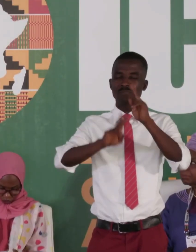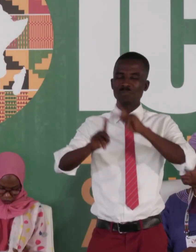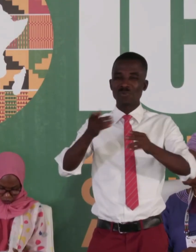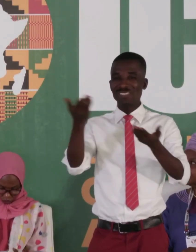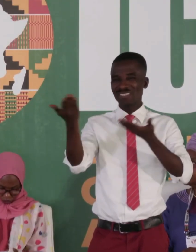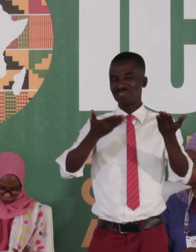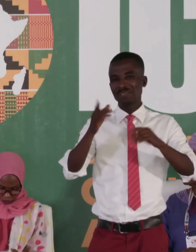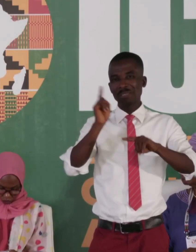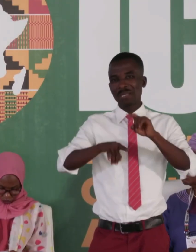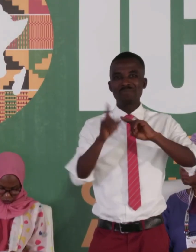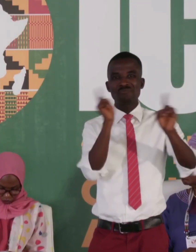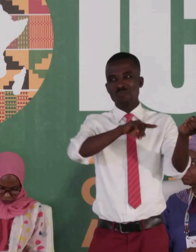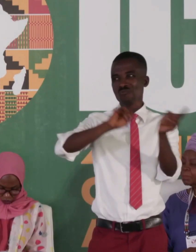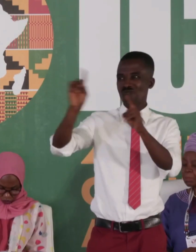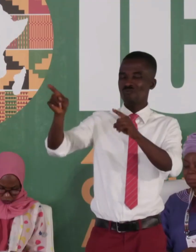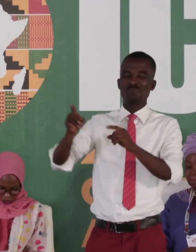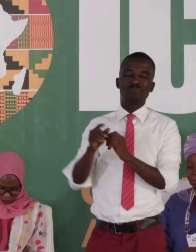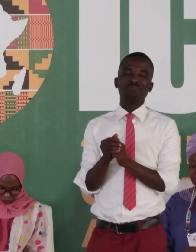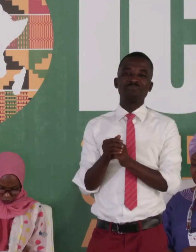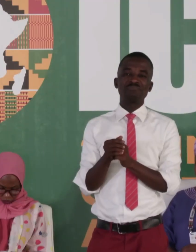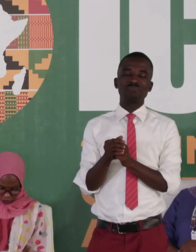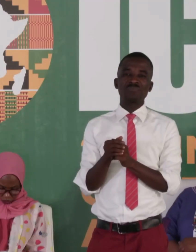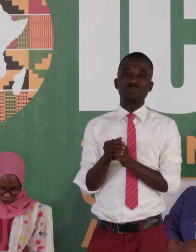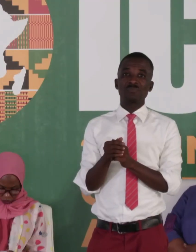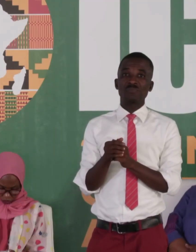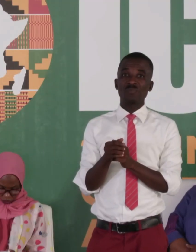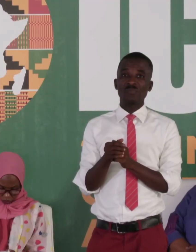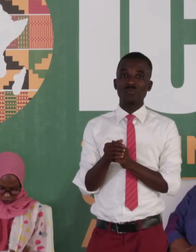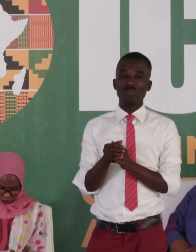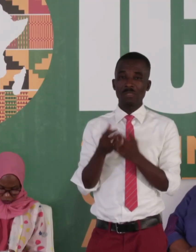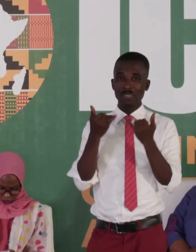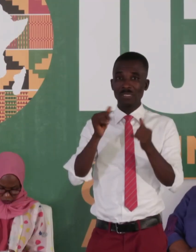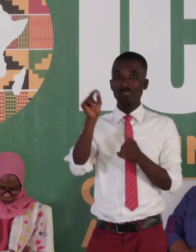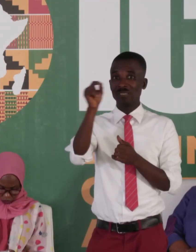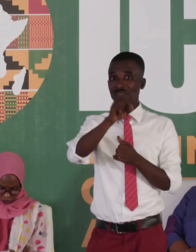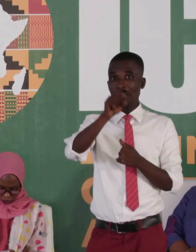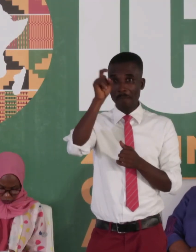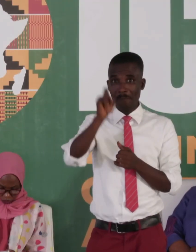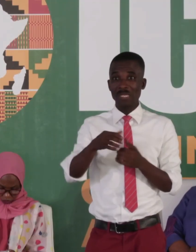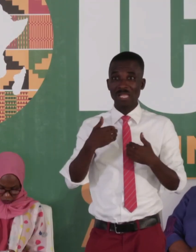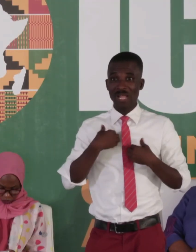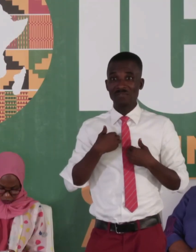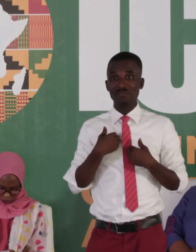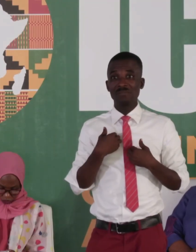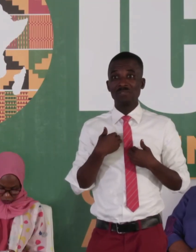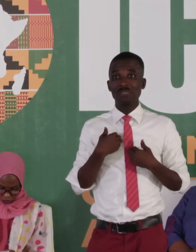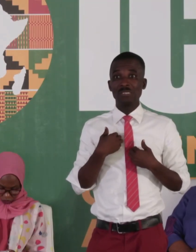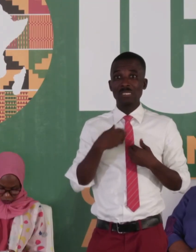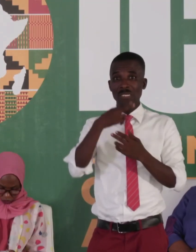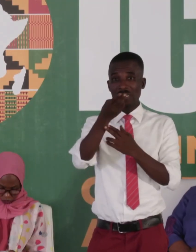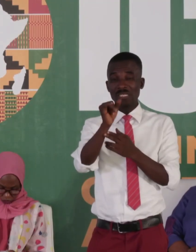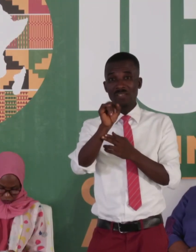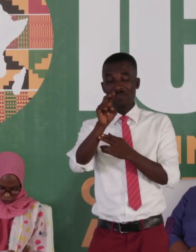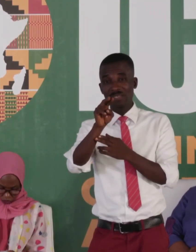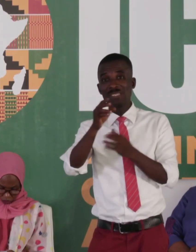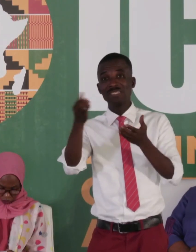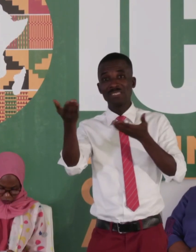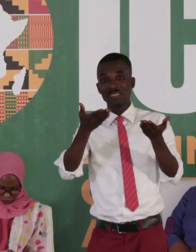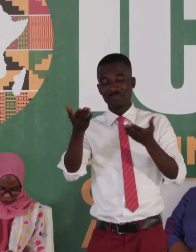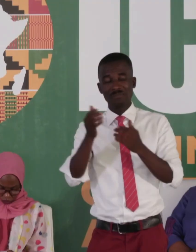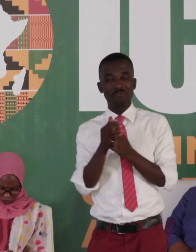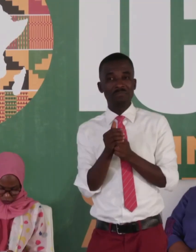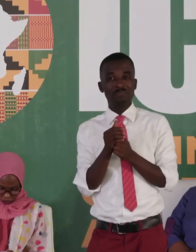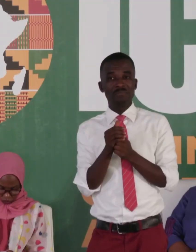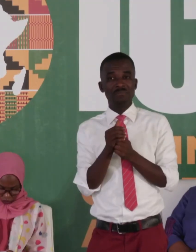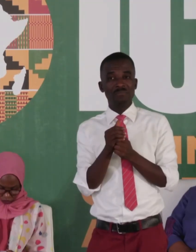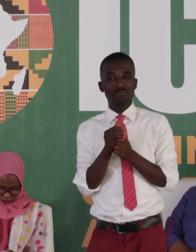service, among others. Then there was, in view of this, there is a need for a conflict-sensitive HIV service model. Next slide.